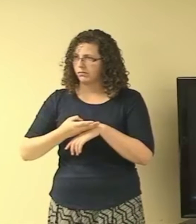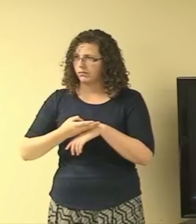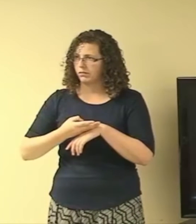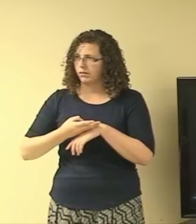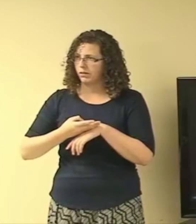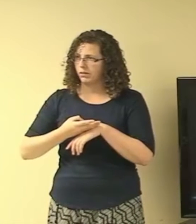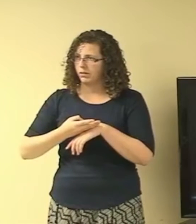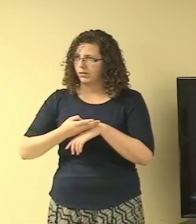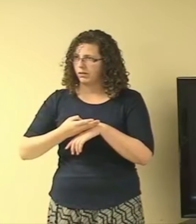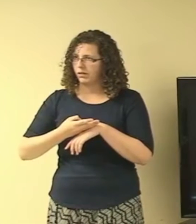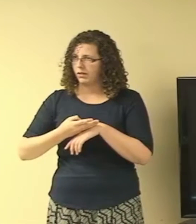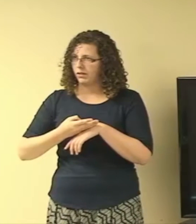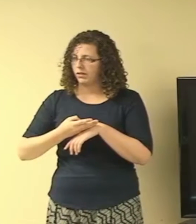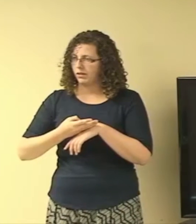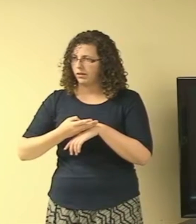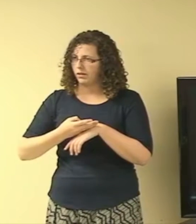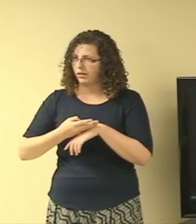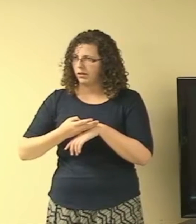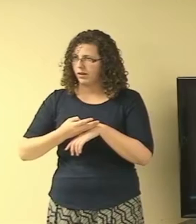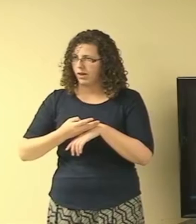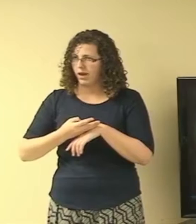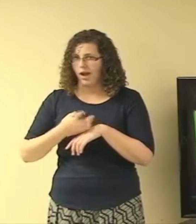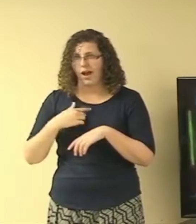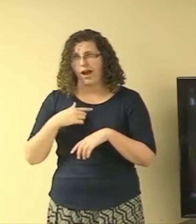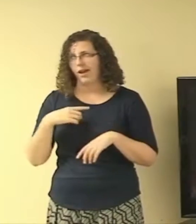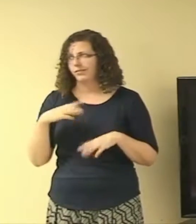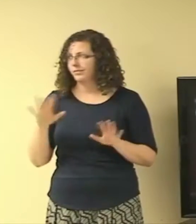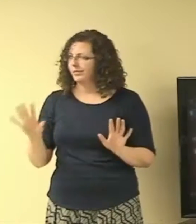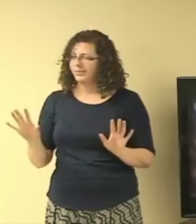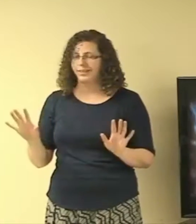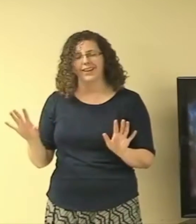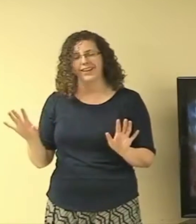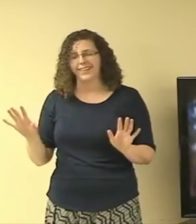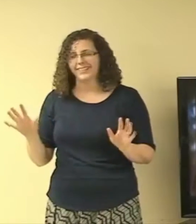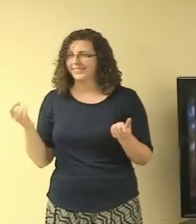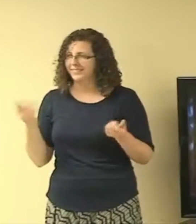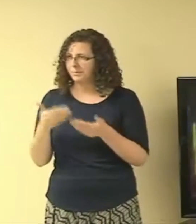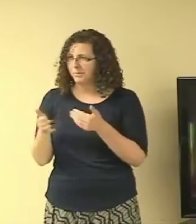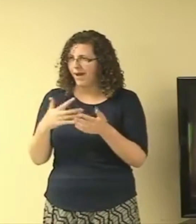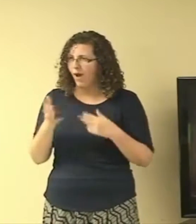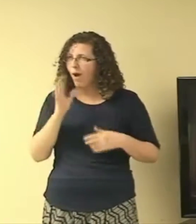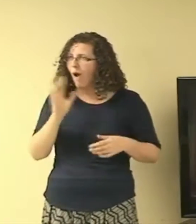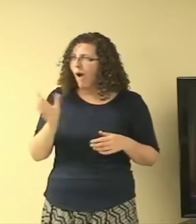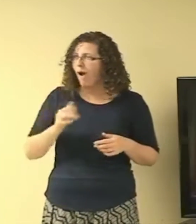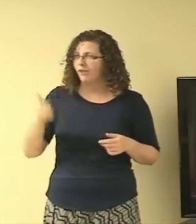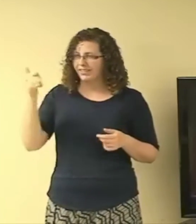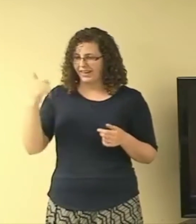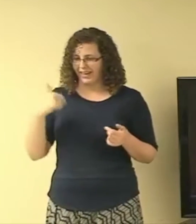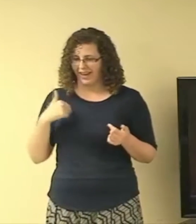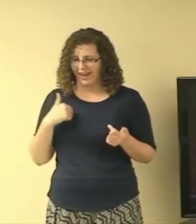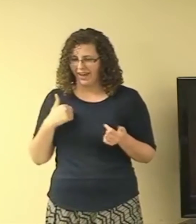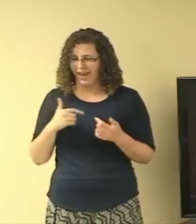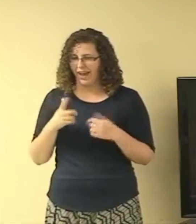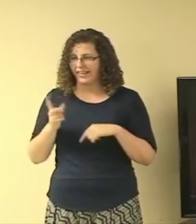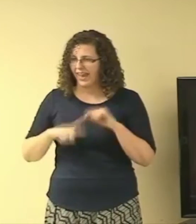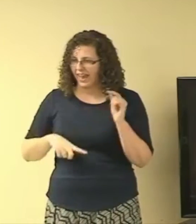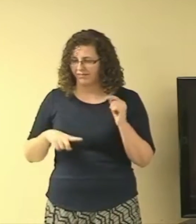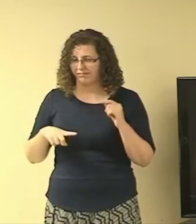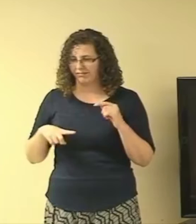son. And I got to tell you, I can't, no matter how old I get, no matter how long I've been doing this, I can't get past